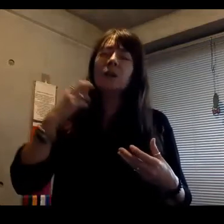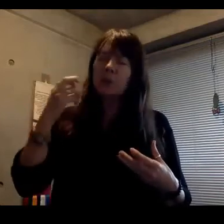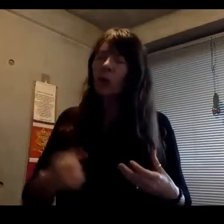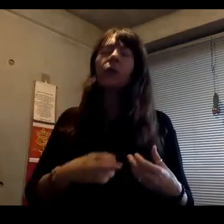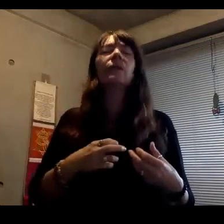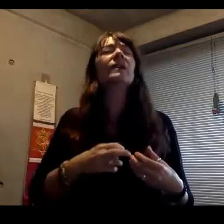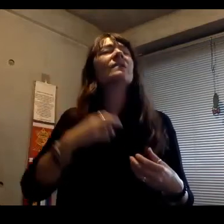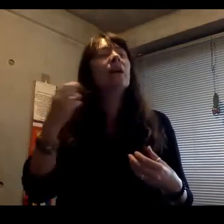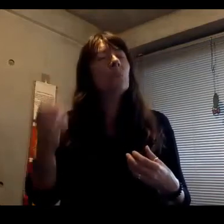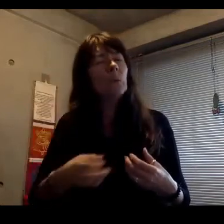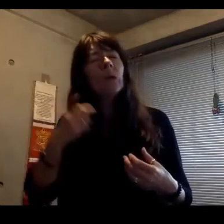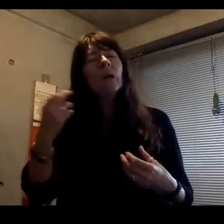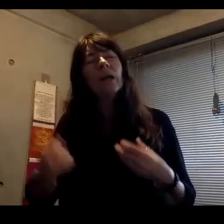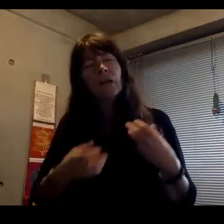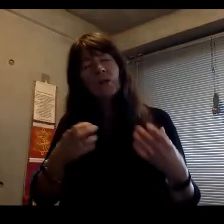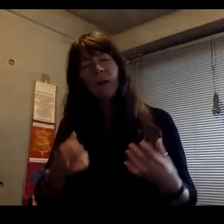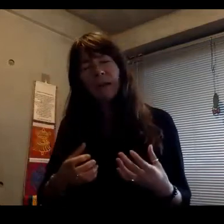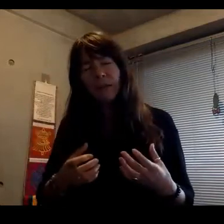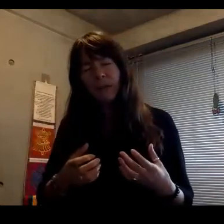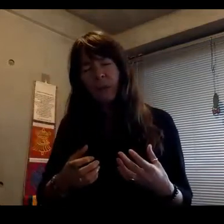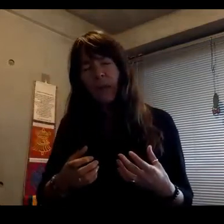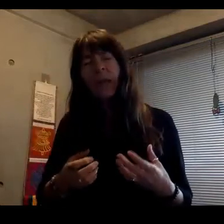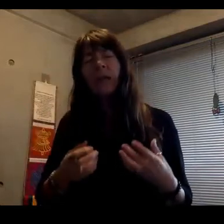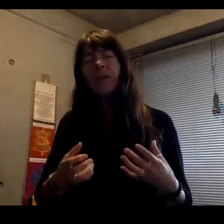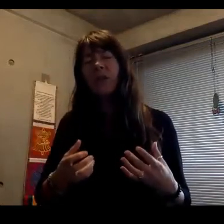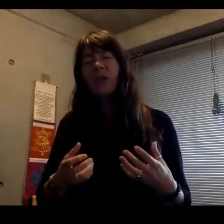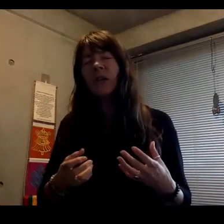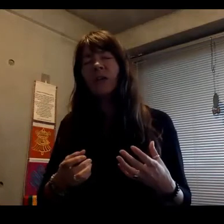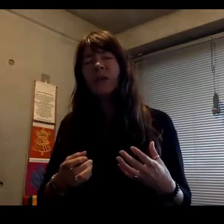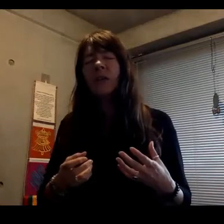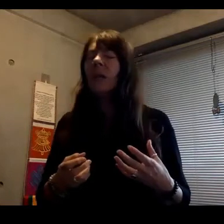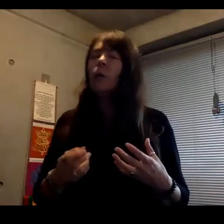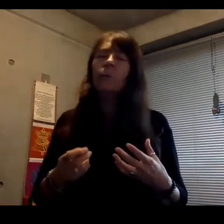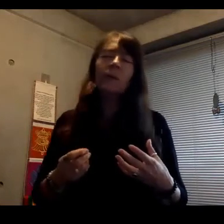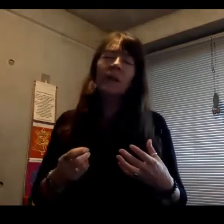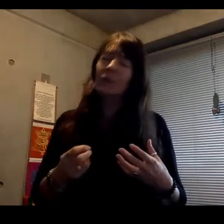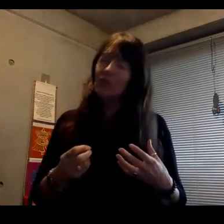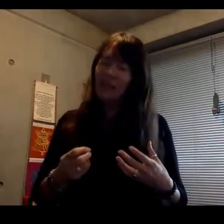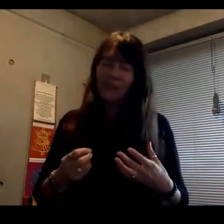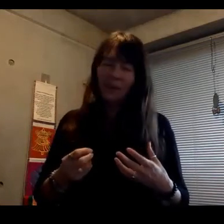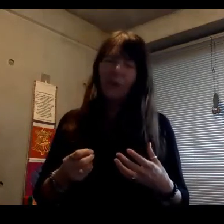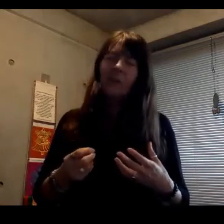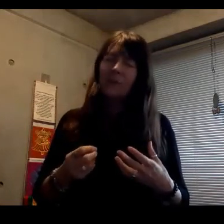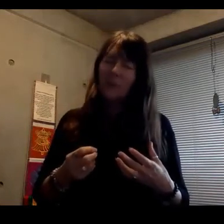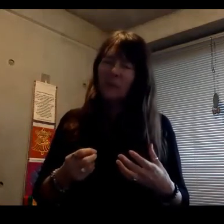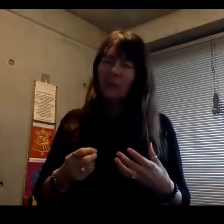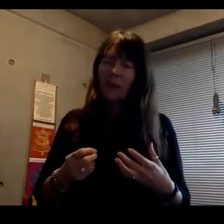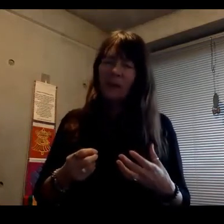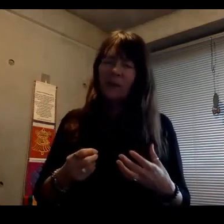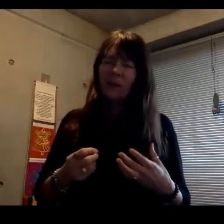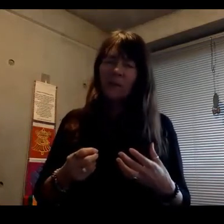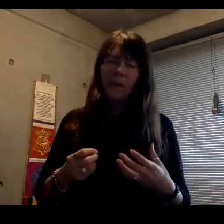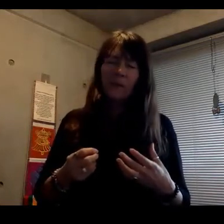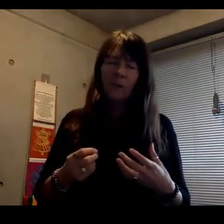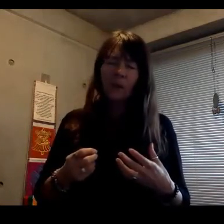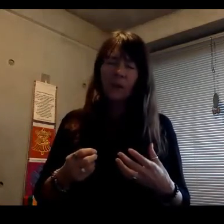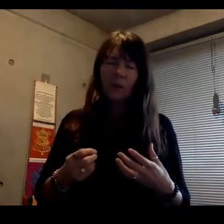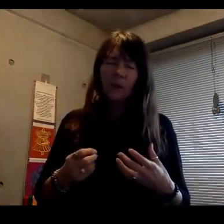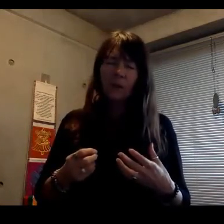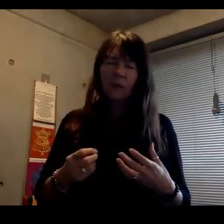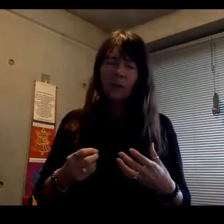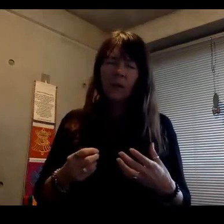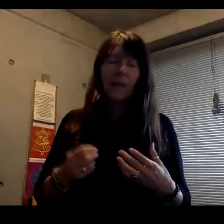curious and you're curious, and we will interact in this way and exchange energy. We will never tell you something is right and something is